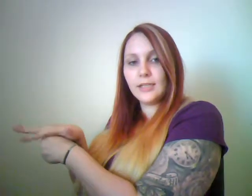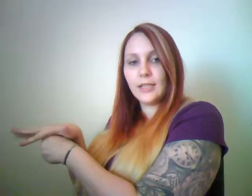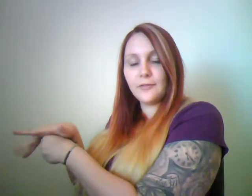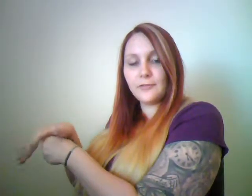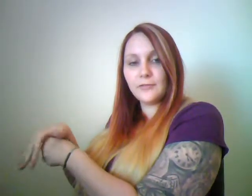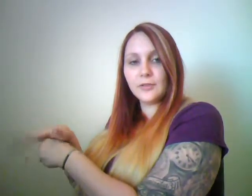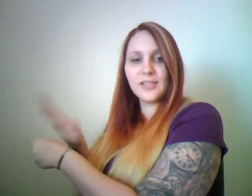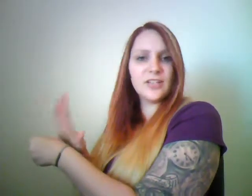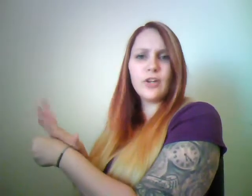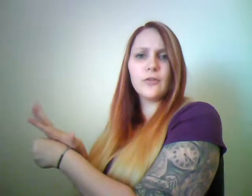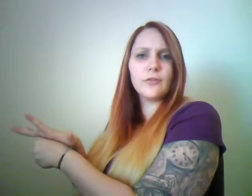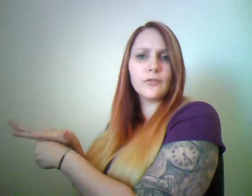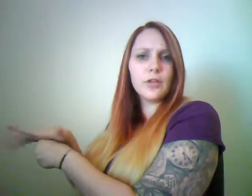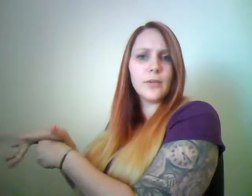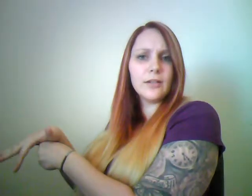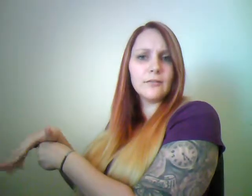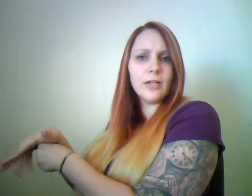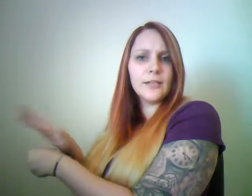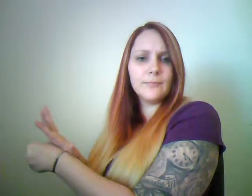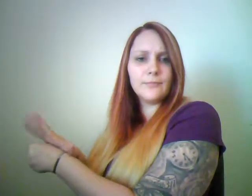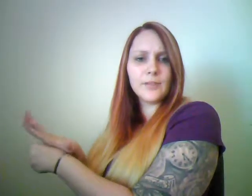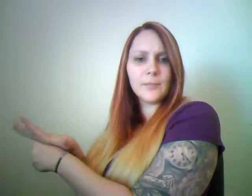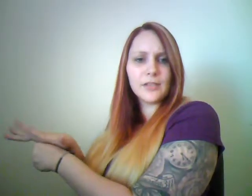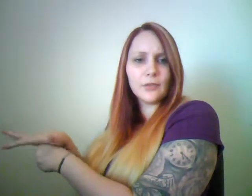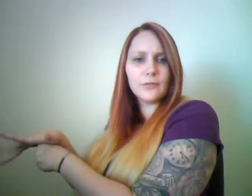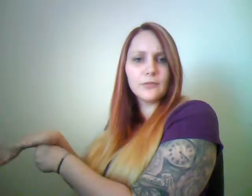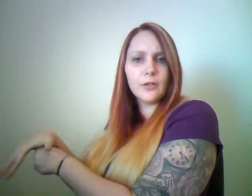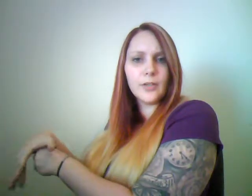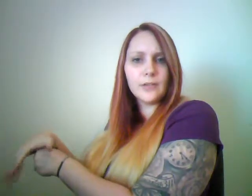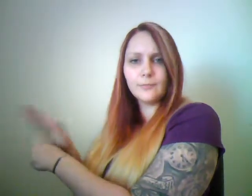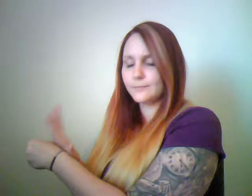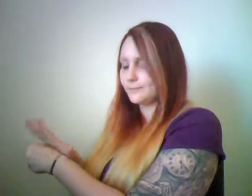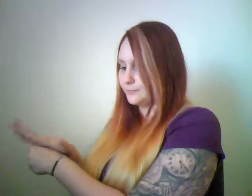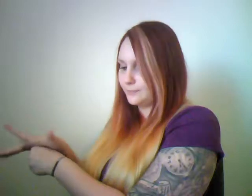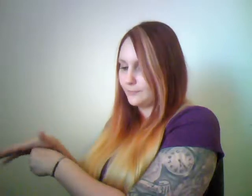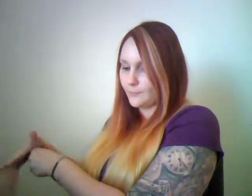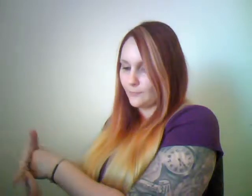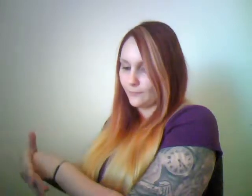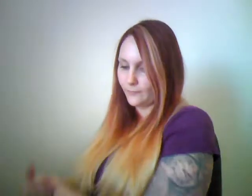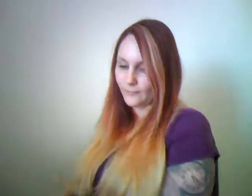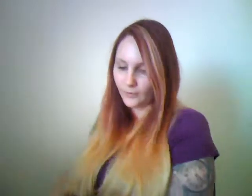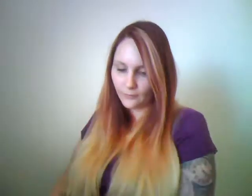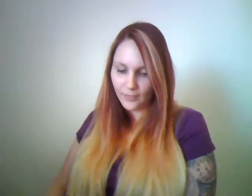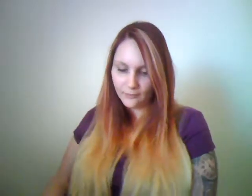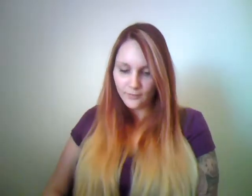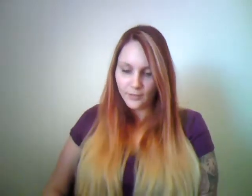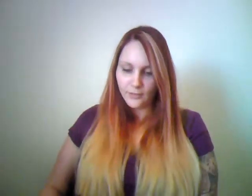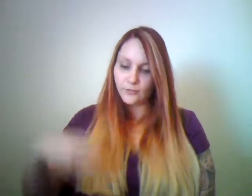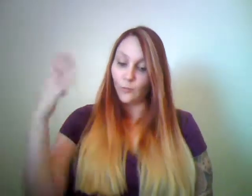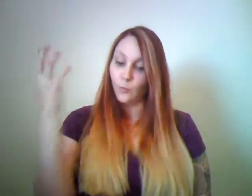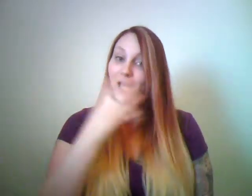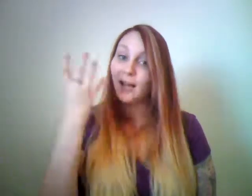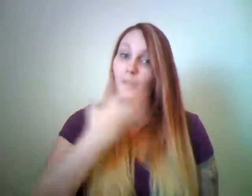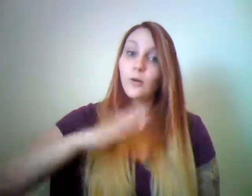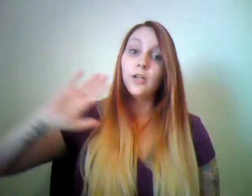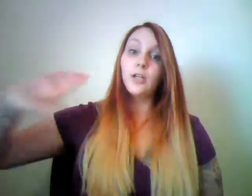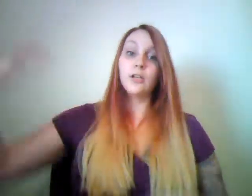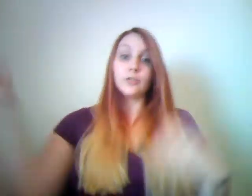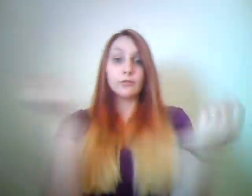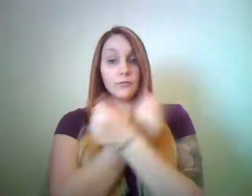Enough. So it's like you're overflowing, right? Something's overflowing. Okay? So wow, your